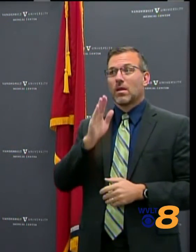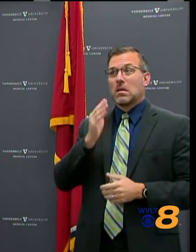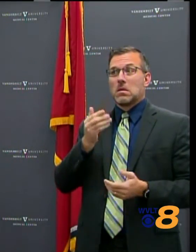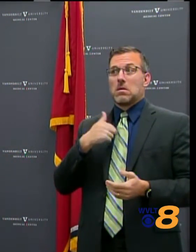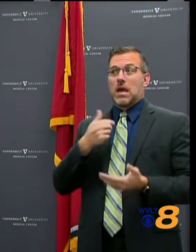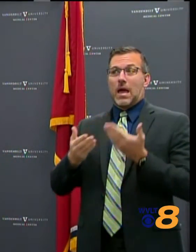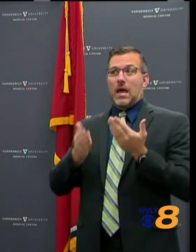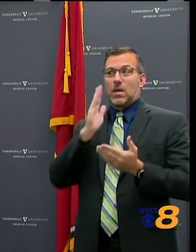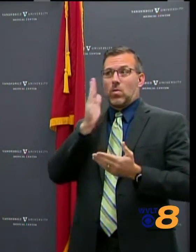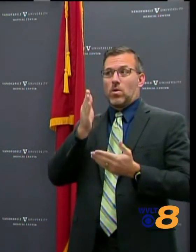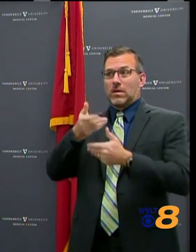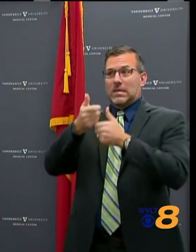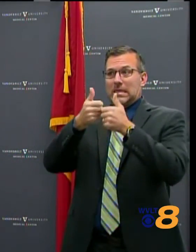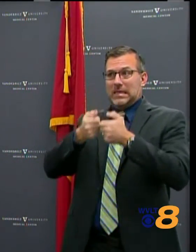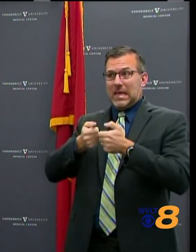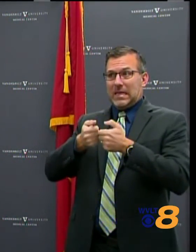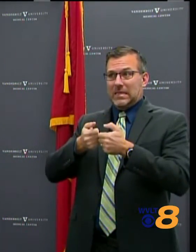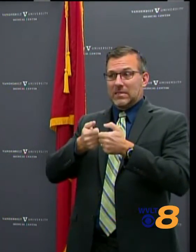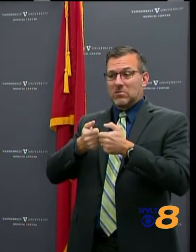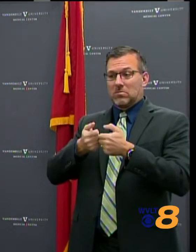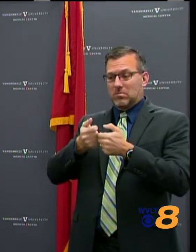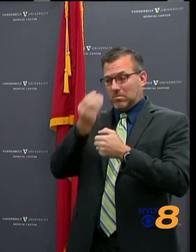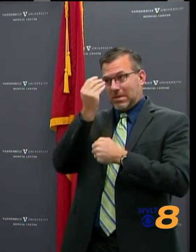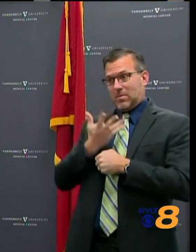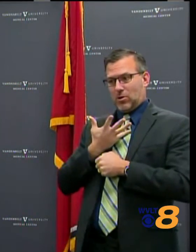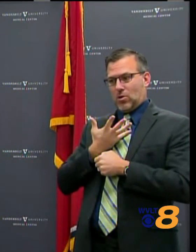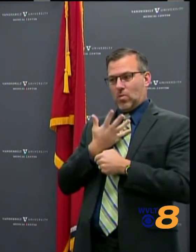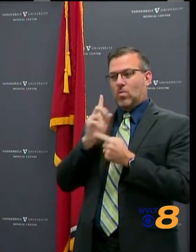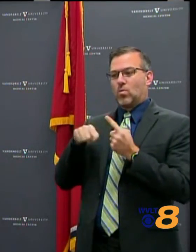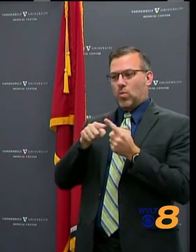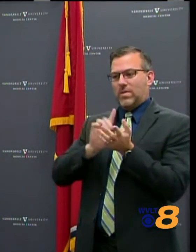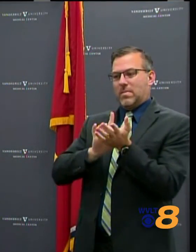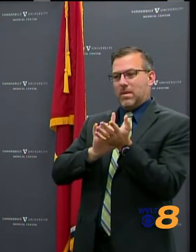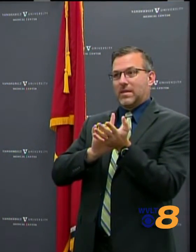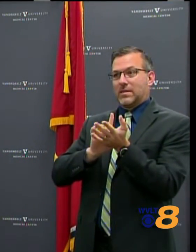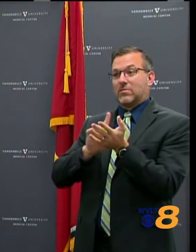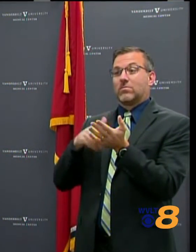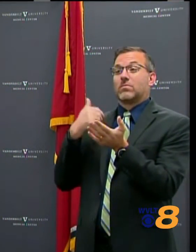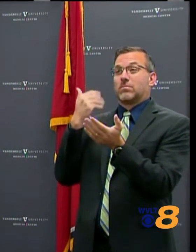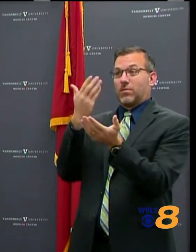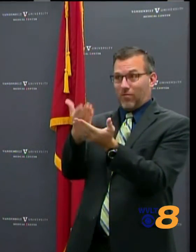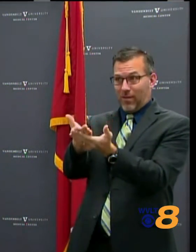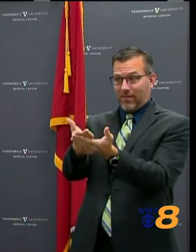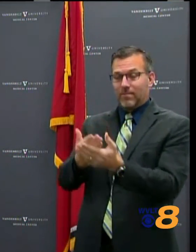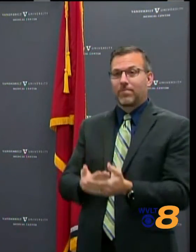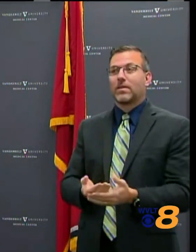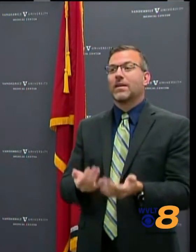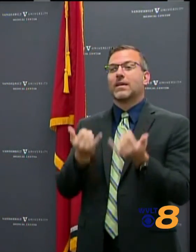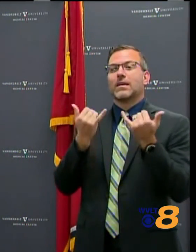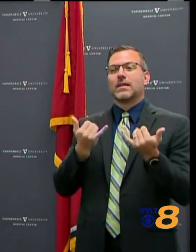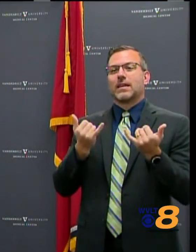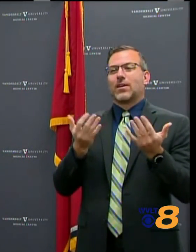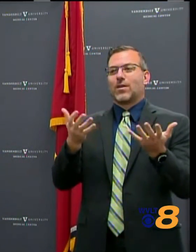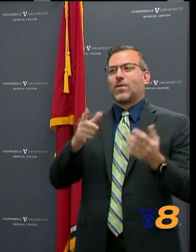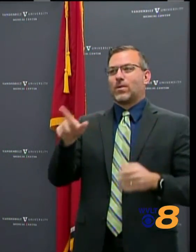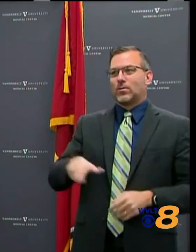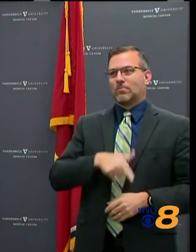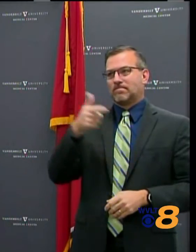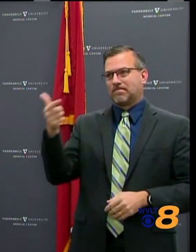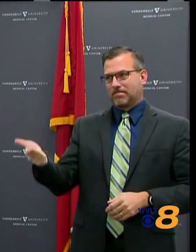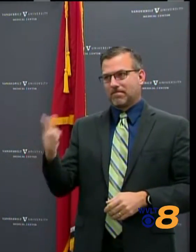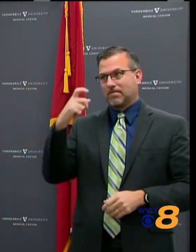this gathering this morning that will update me when the vaccine arrives. So with all that, I'd like to turn this over